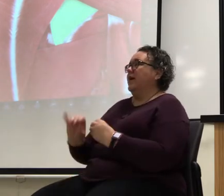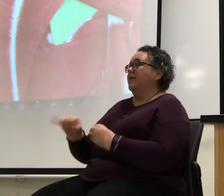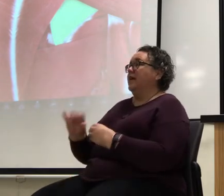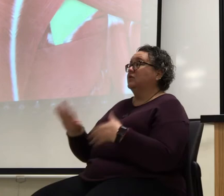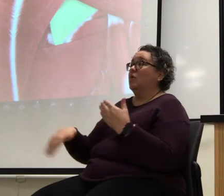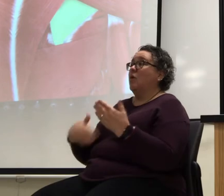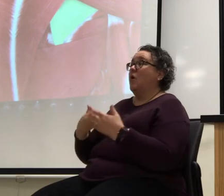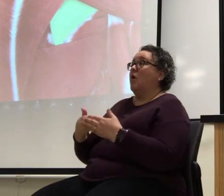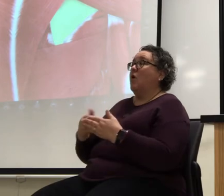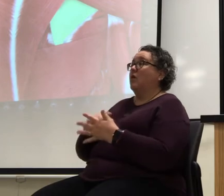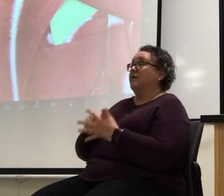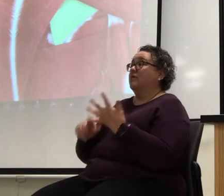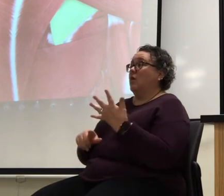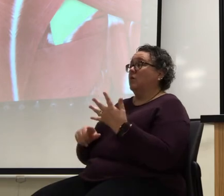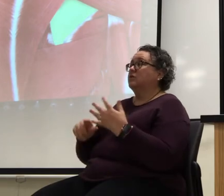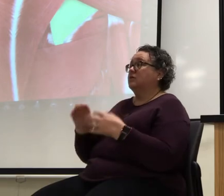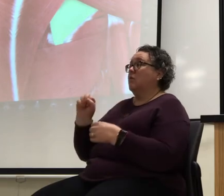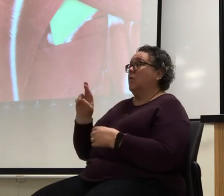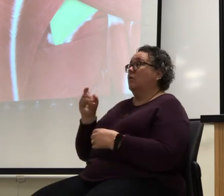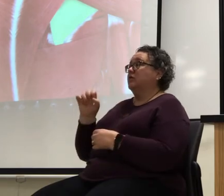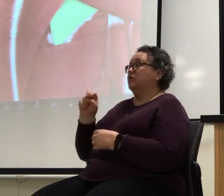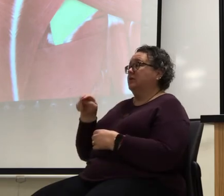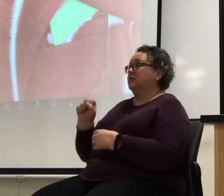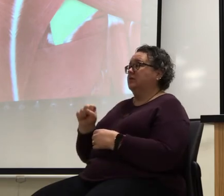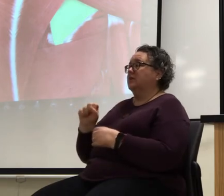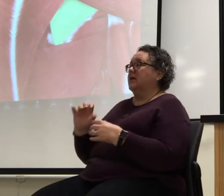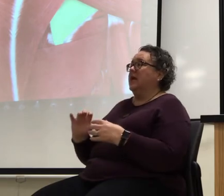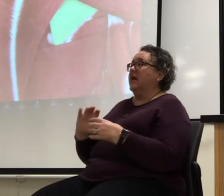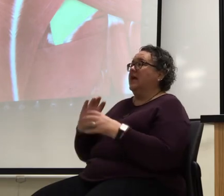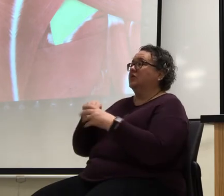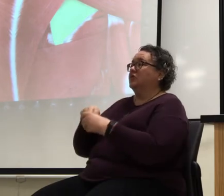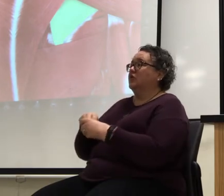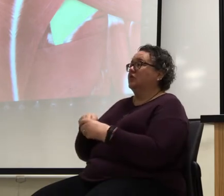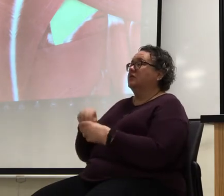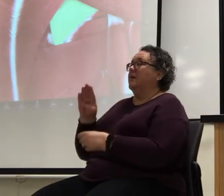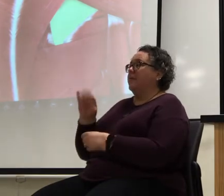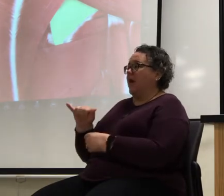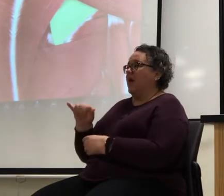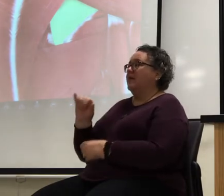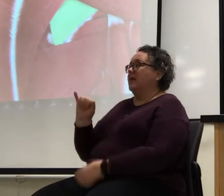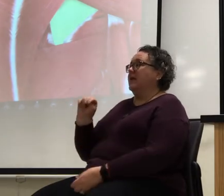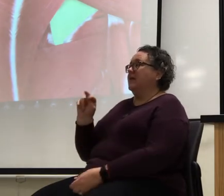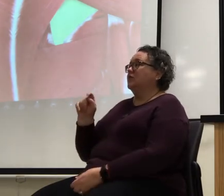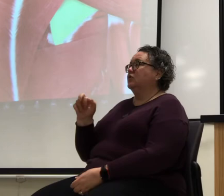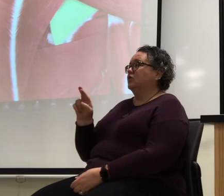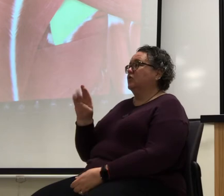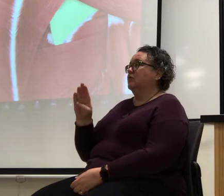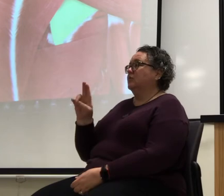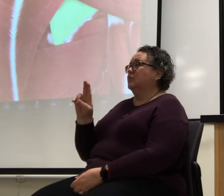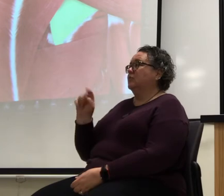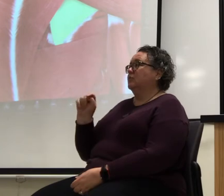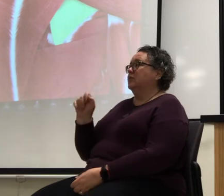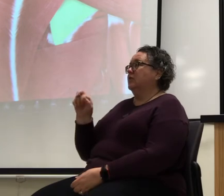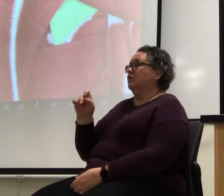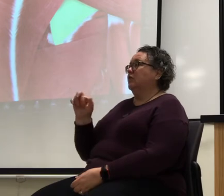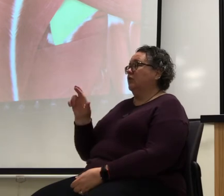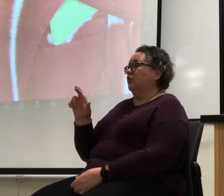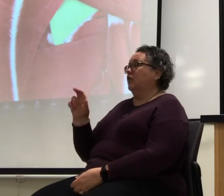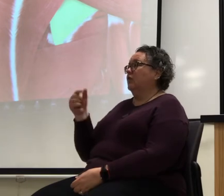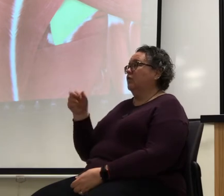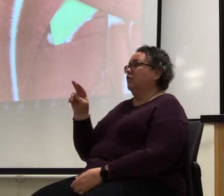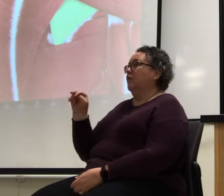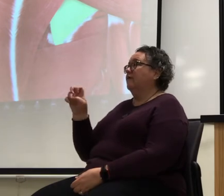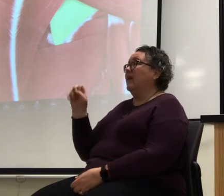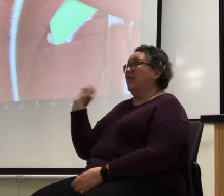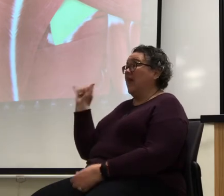Those are origins, inserts on by the intertubercular groove. This muscle can move the arm in many ways. Let's